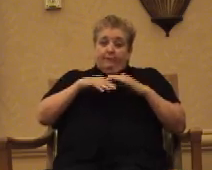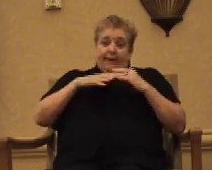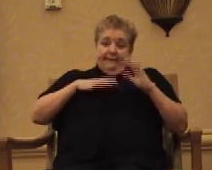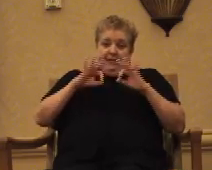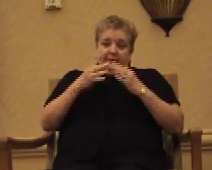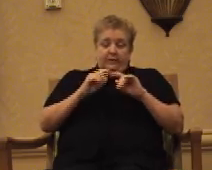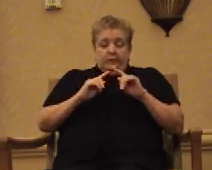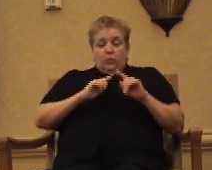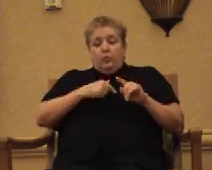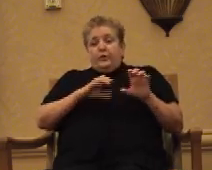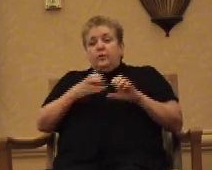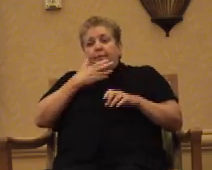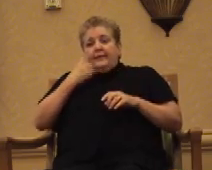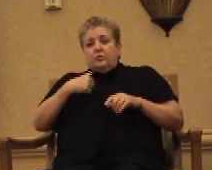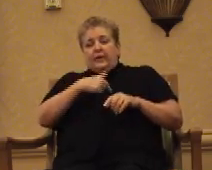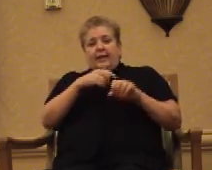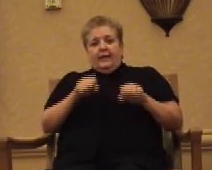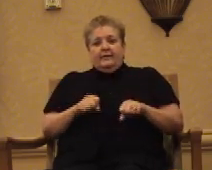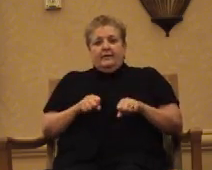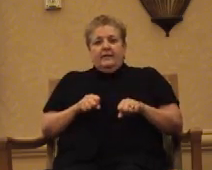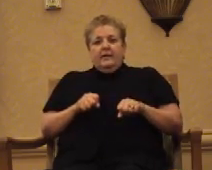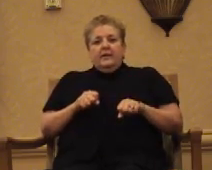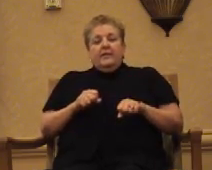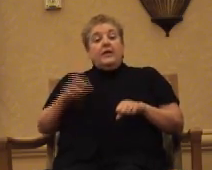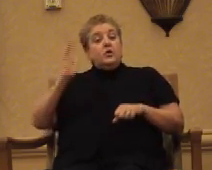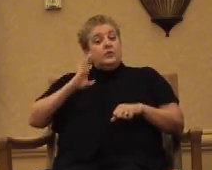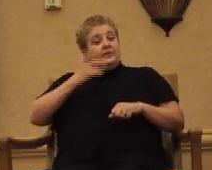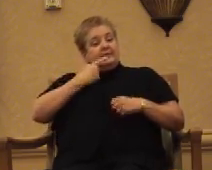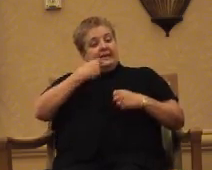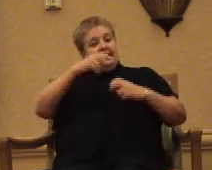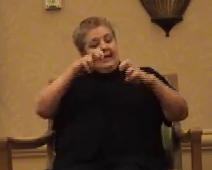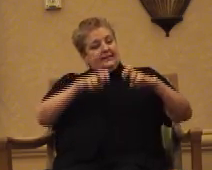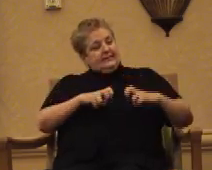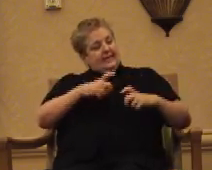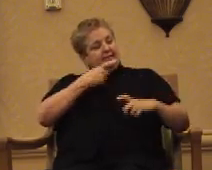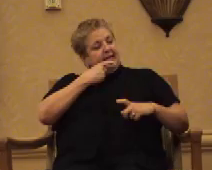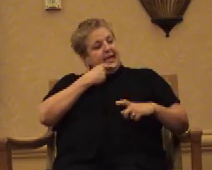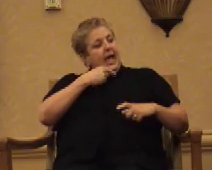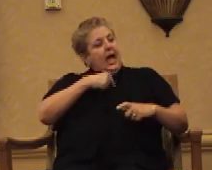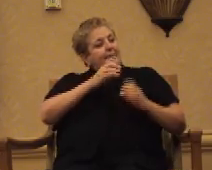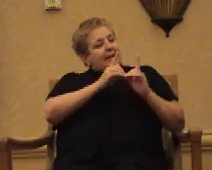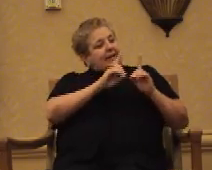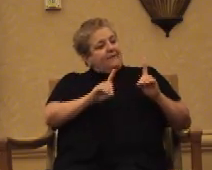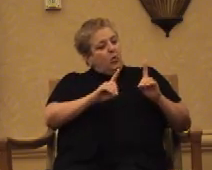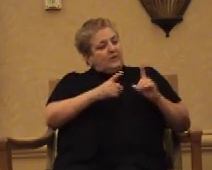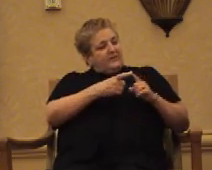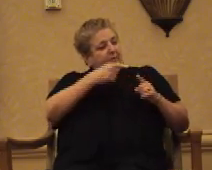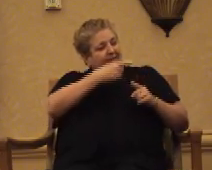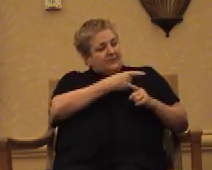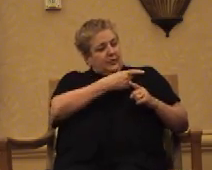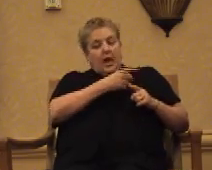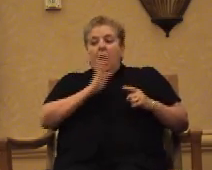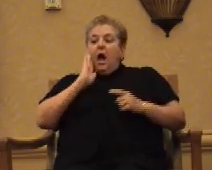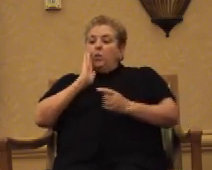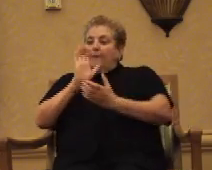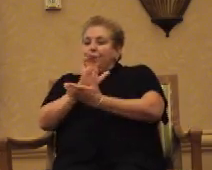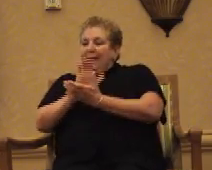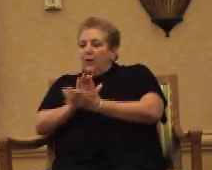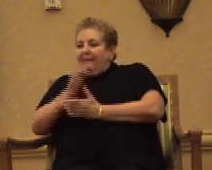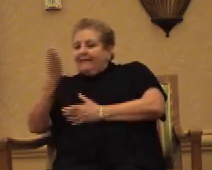down and say, I'm getting divorced, I'm marrying this guy. They just... The message that's